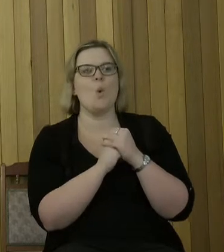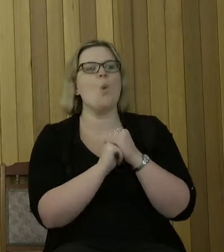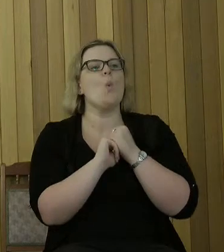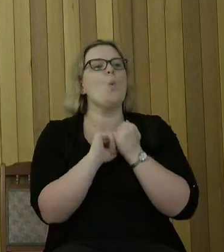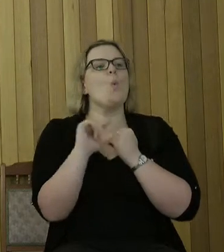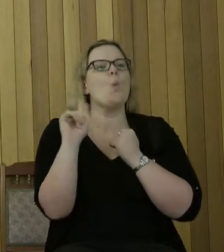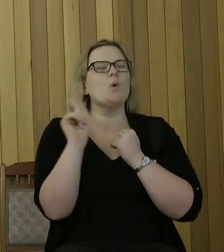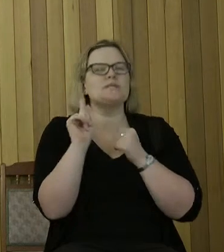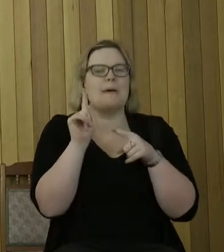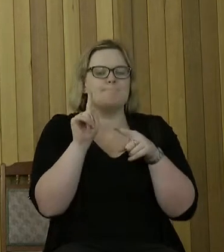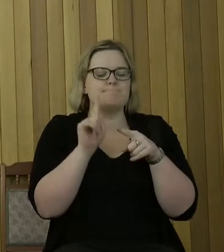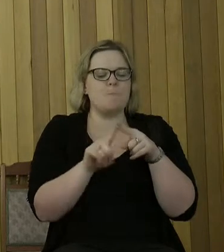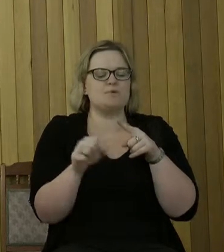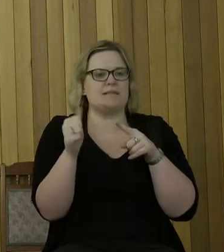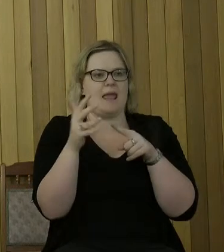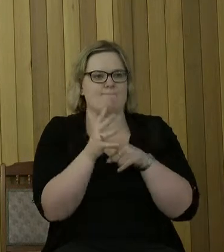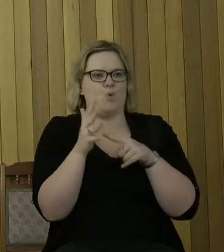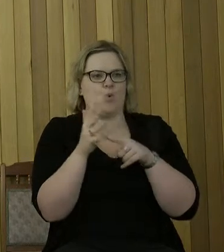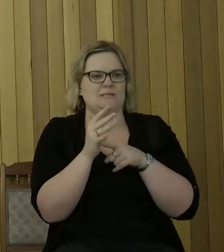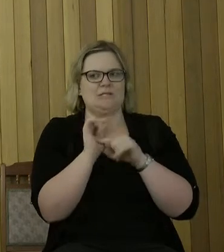What's most important to you